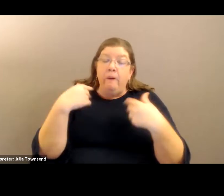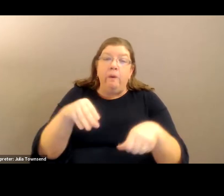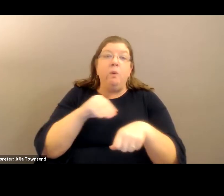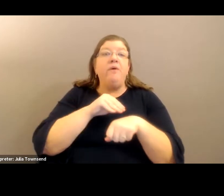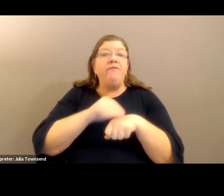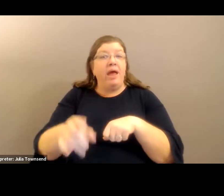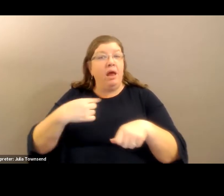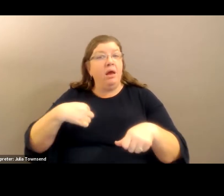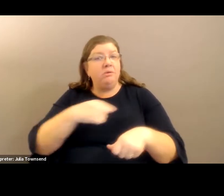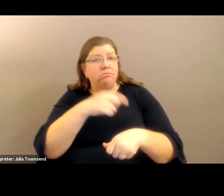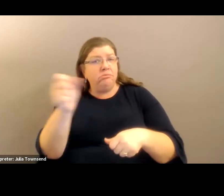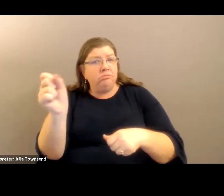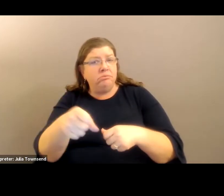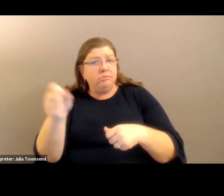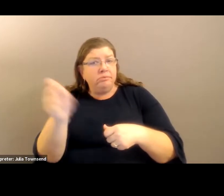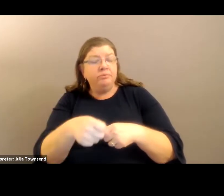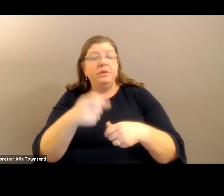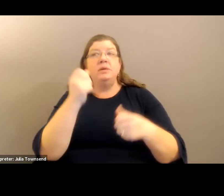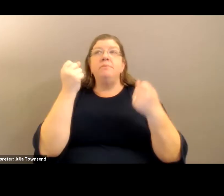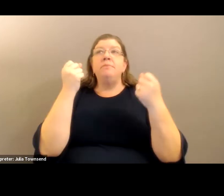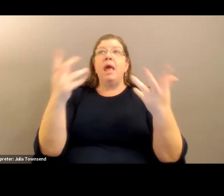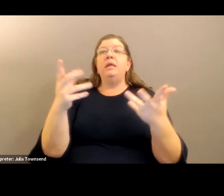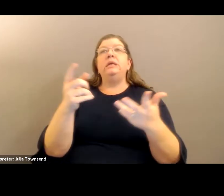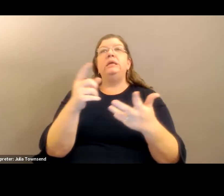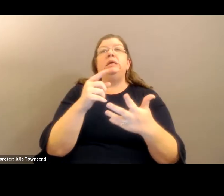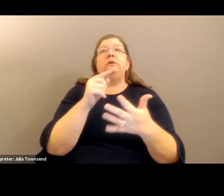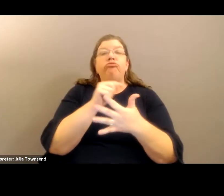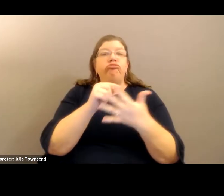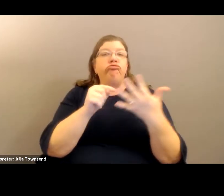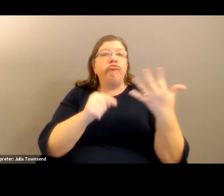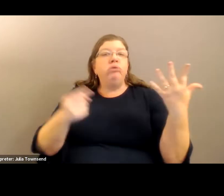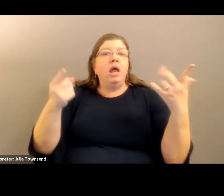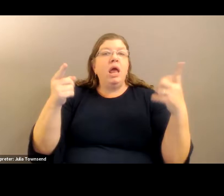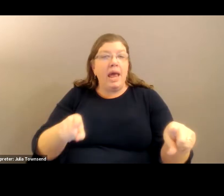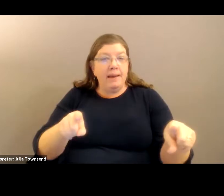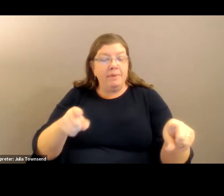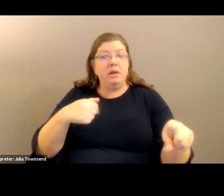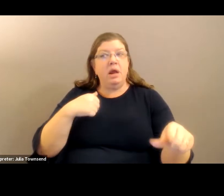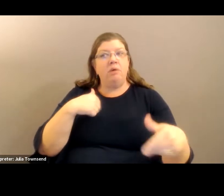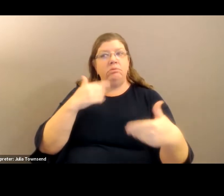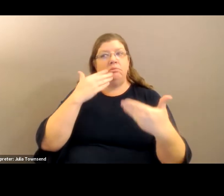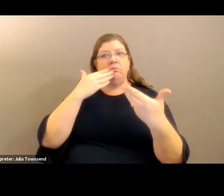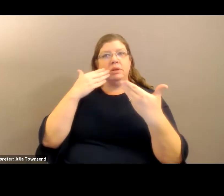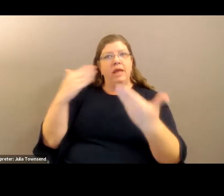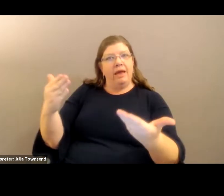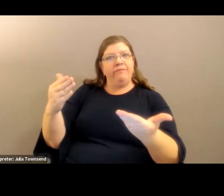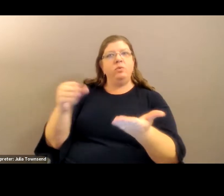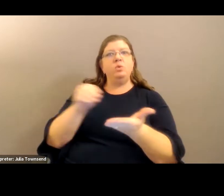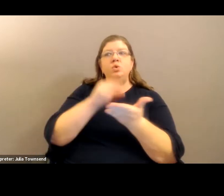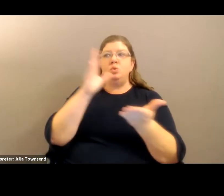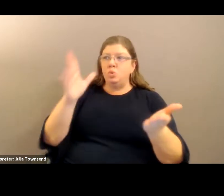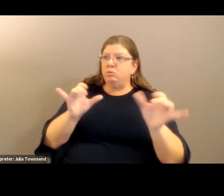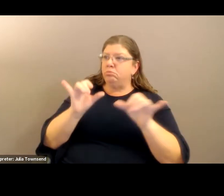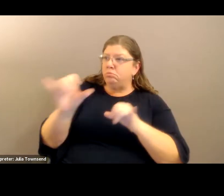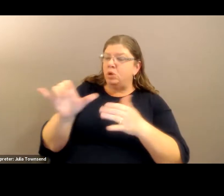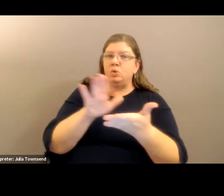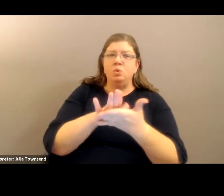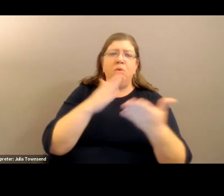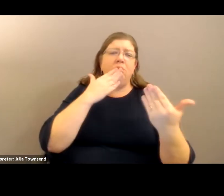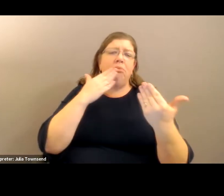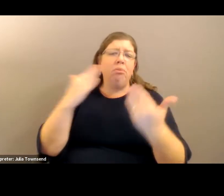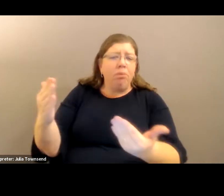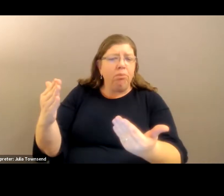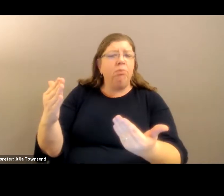things that have happened, and I'm thankful that we have students in school. And I think